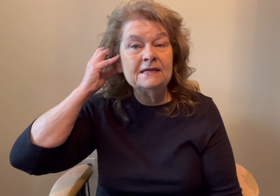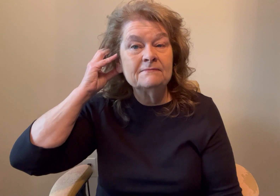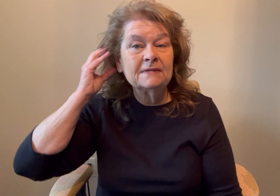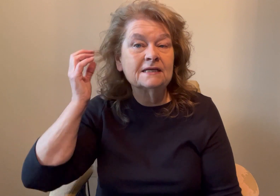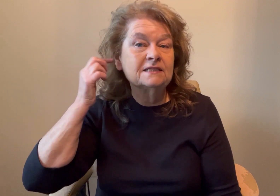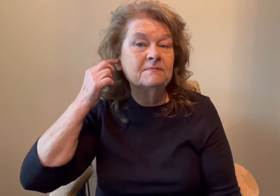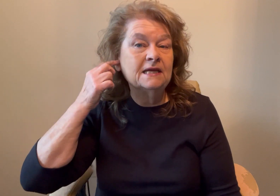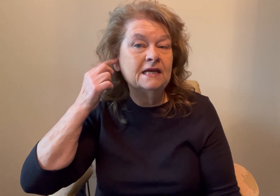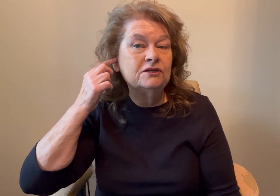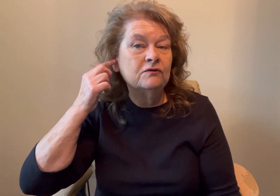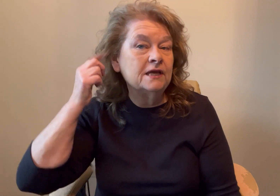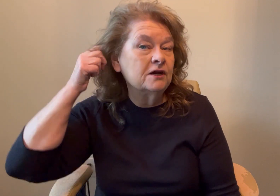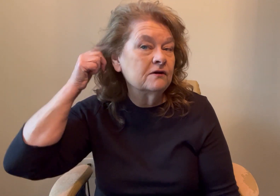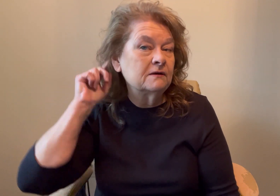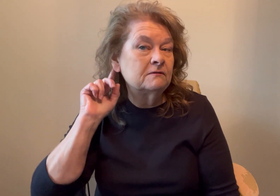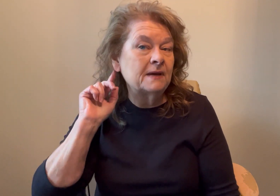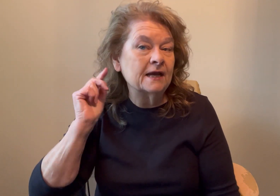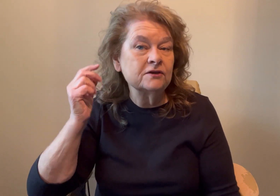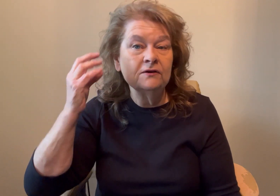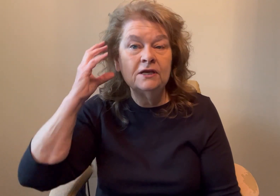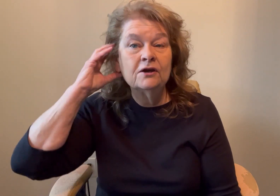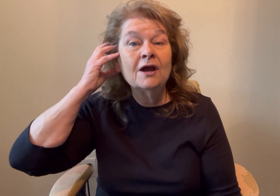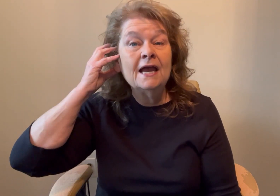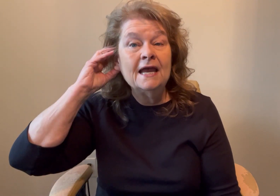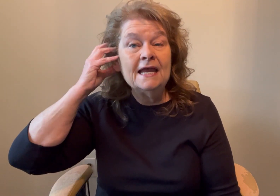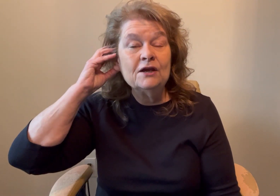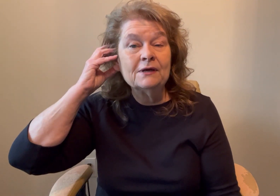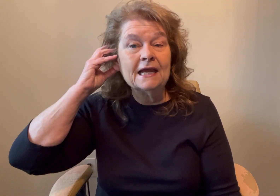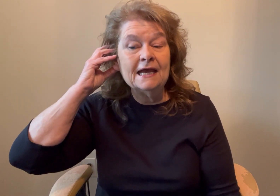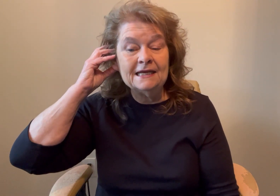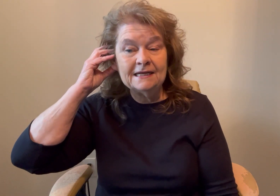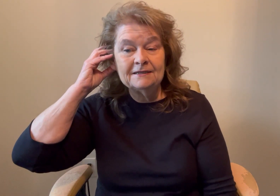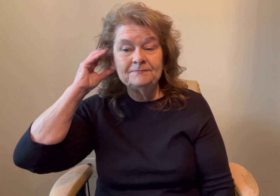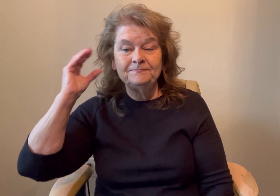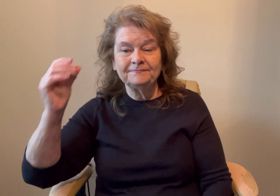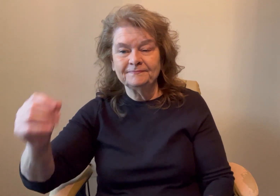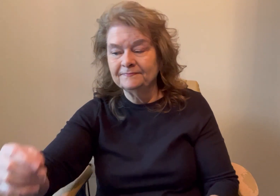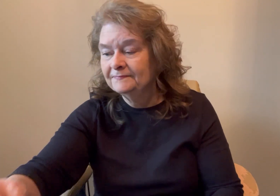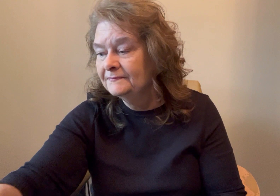like something in your ear and on the back of your ear. Hearing aid.